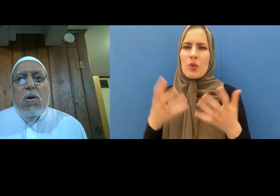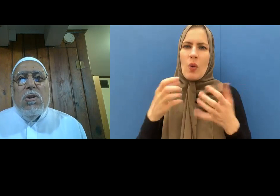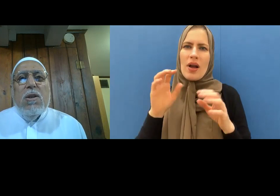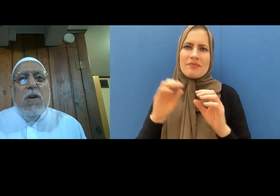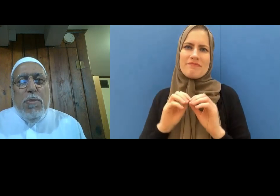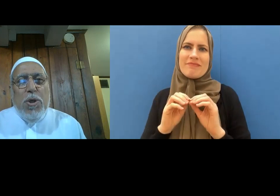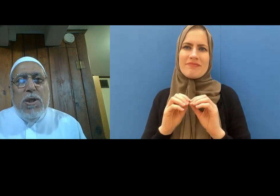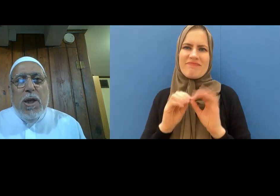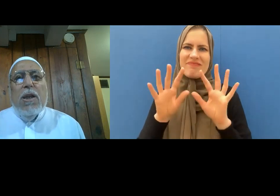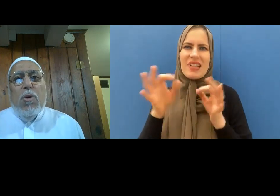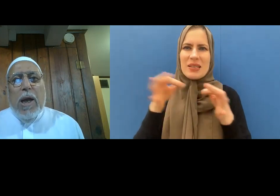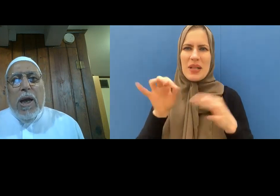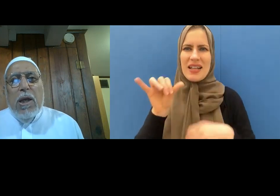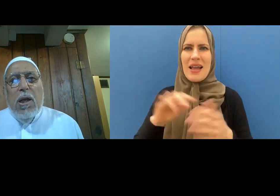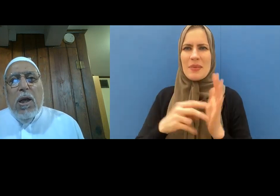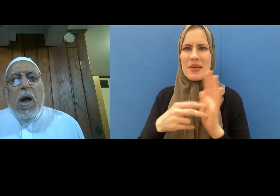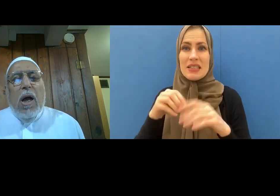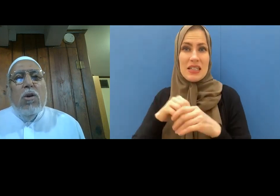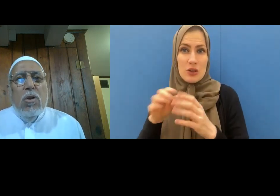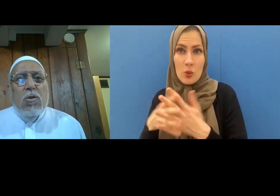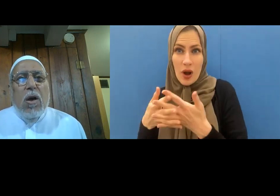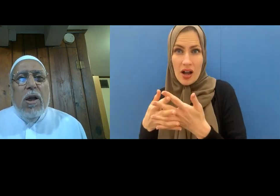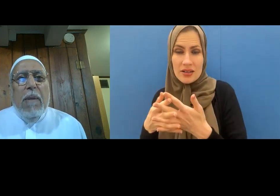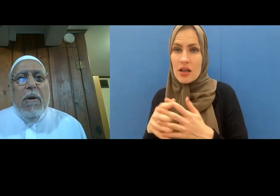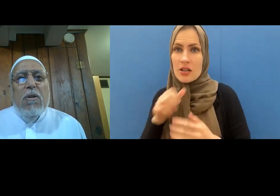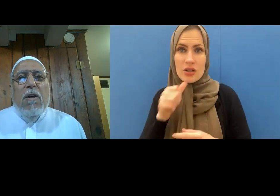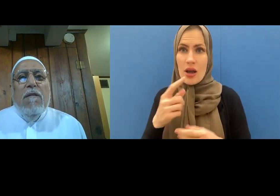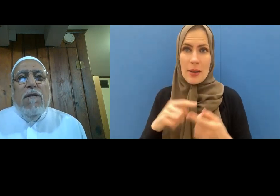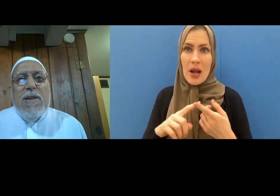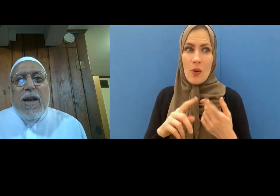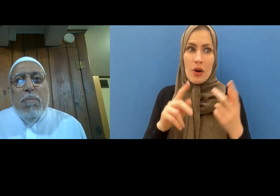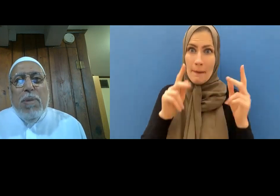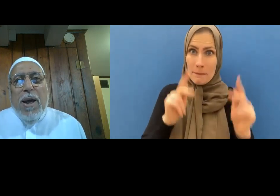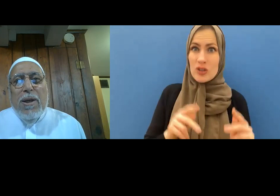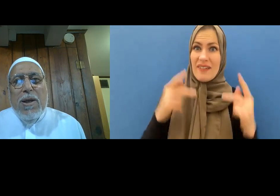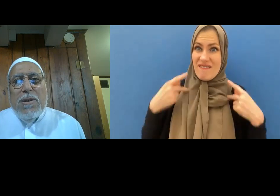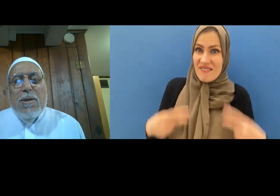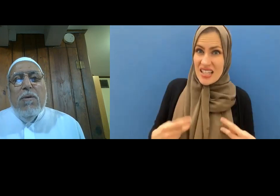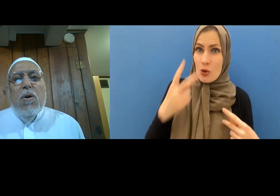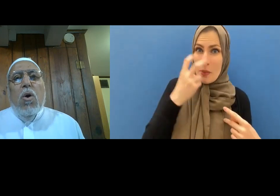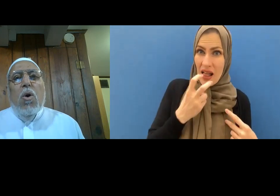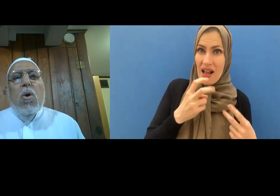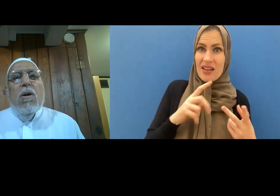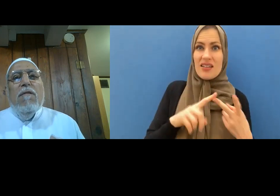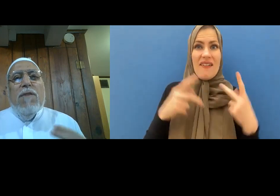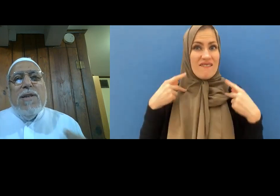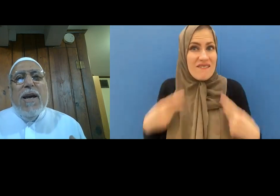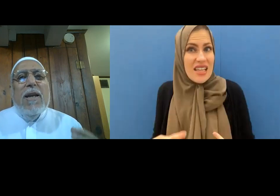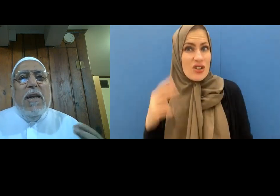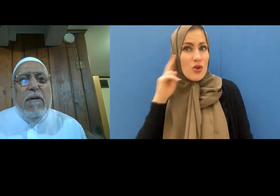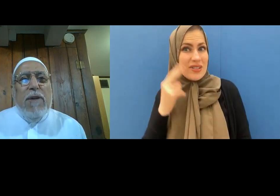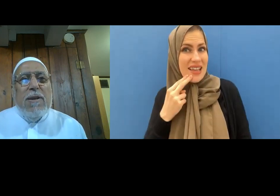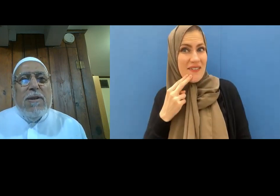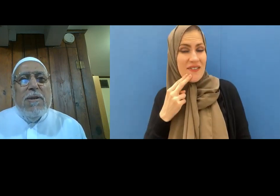that those descriptions in the Quran are not talking about physical blindness or